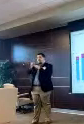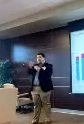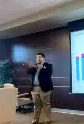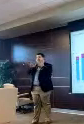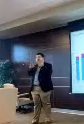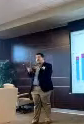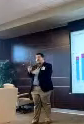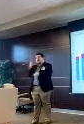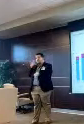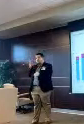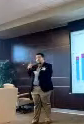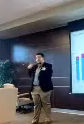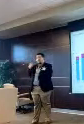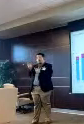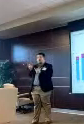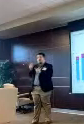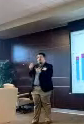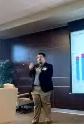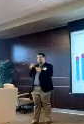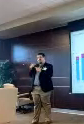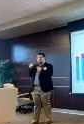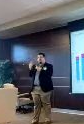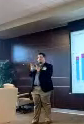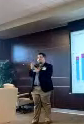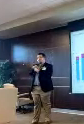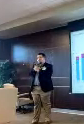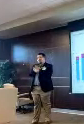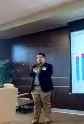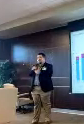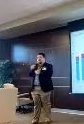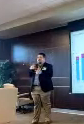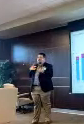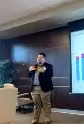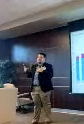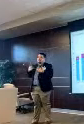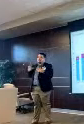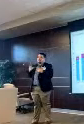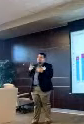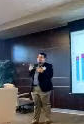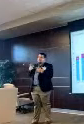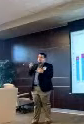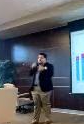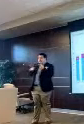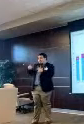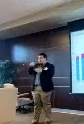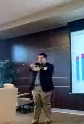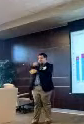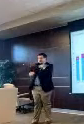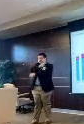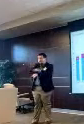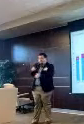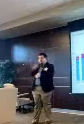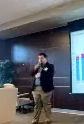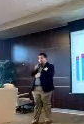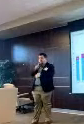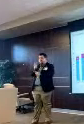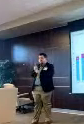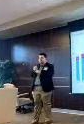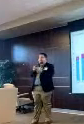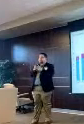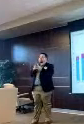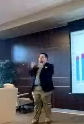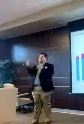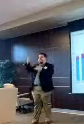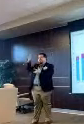experienced so far since the pandemic. So, again, very concerning. The people that are in our hospital are very, very